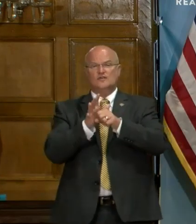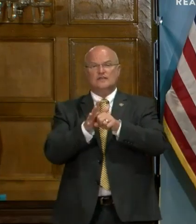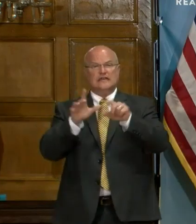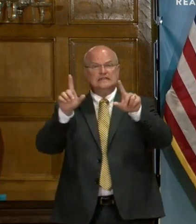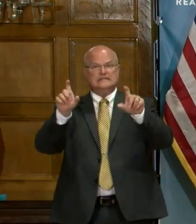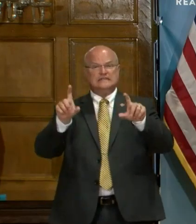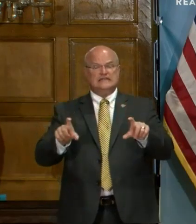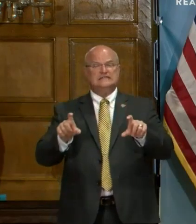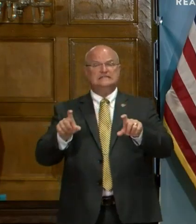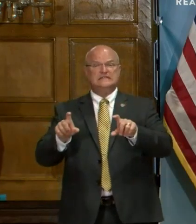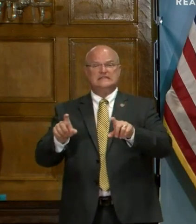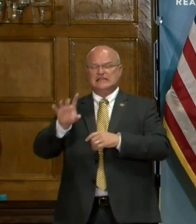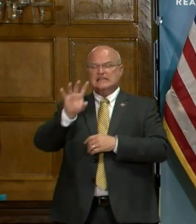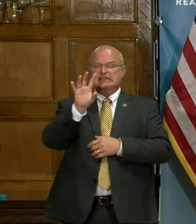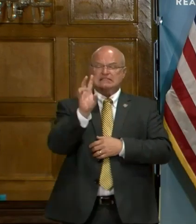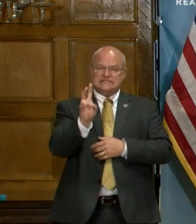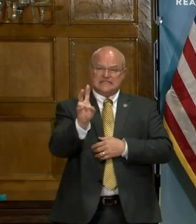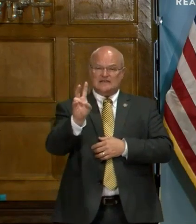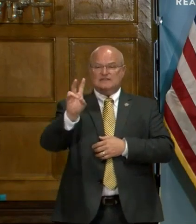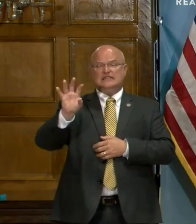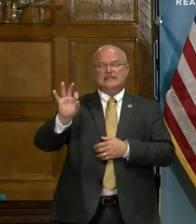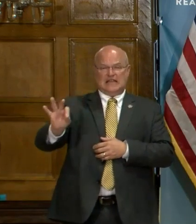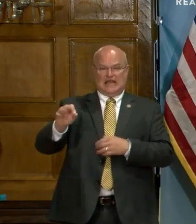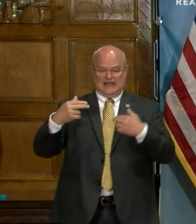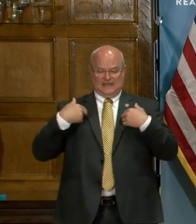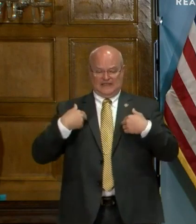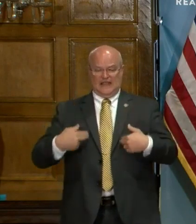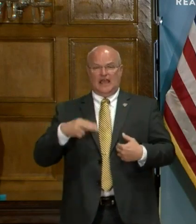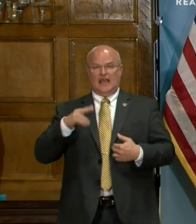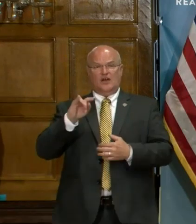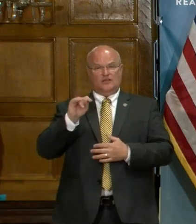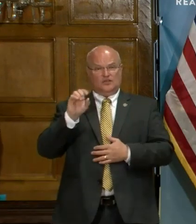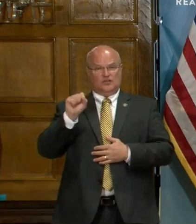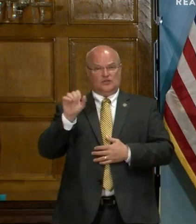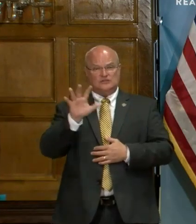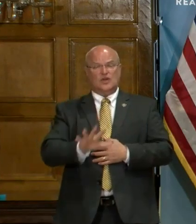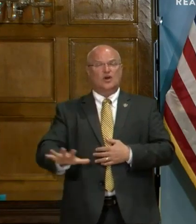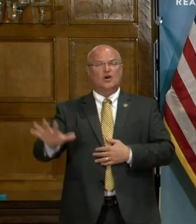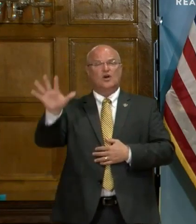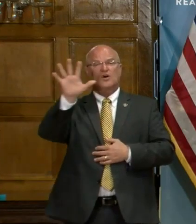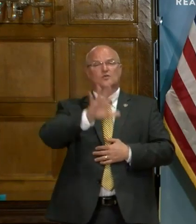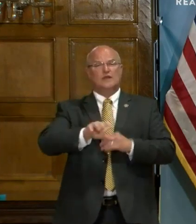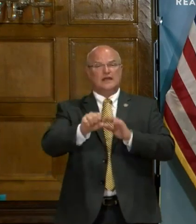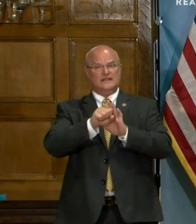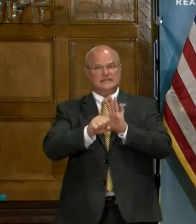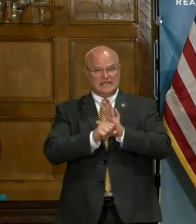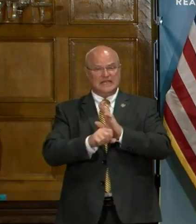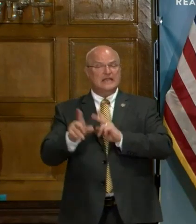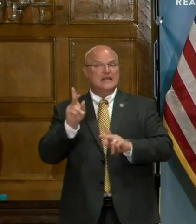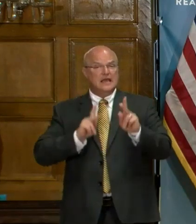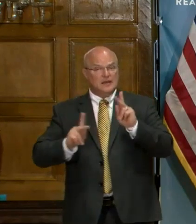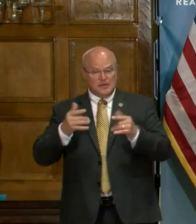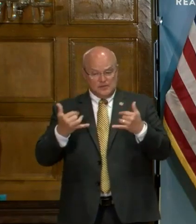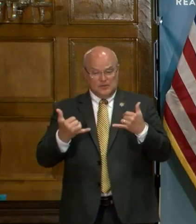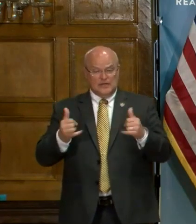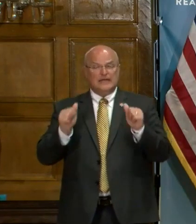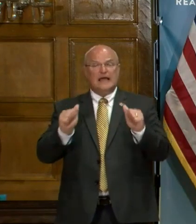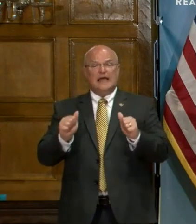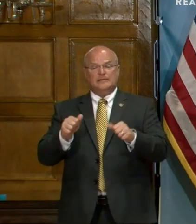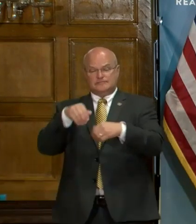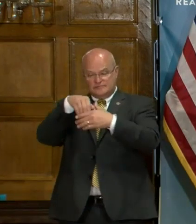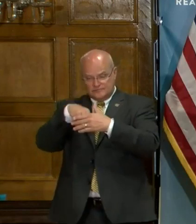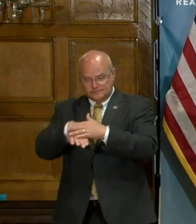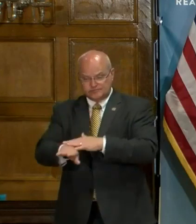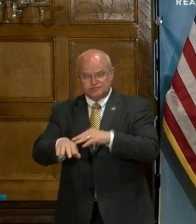COVID-19 testing at 79 of our local health units all throughout the state. And there are people who are now able to